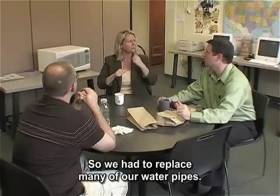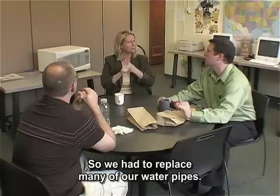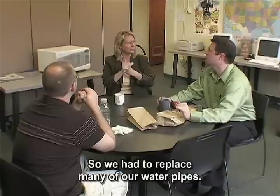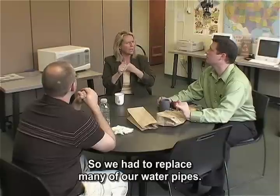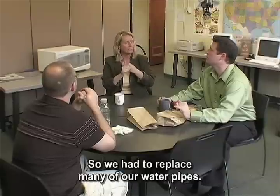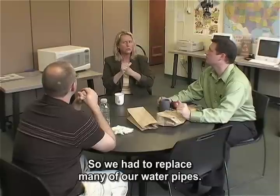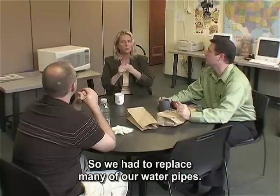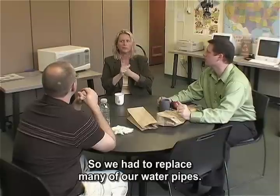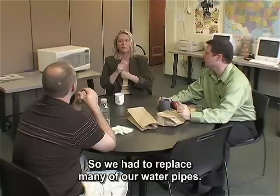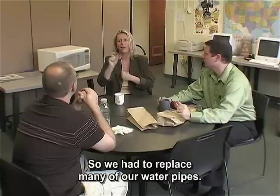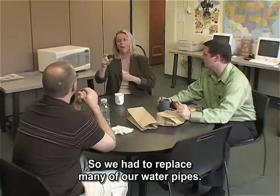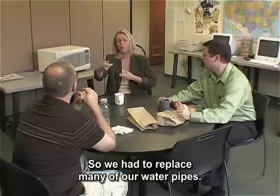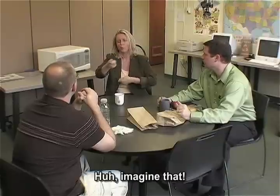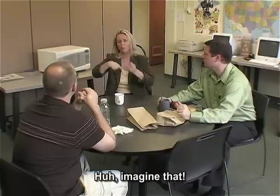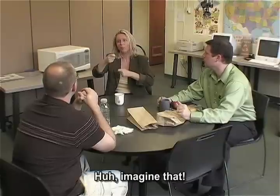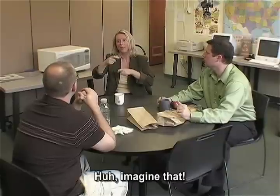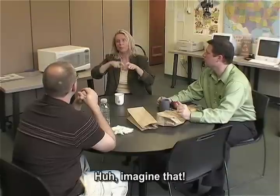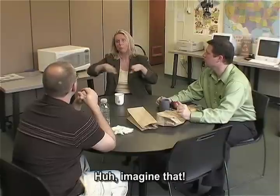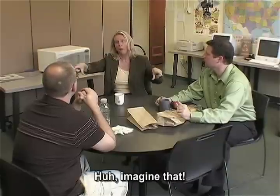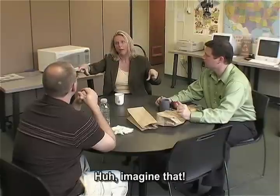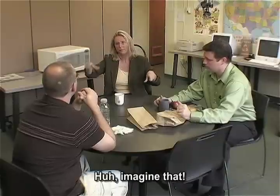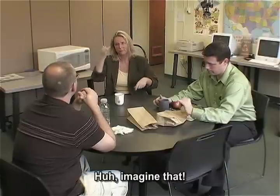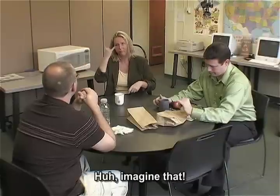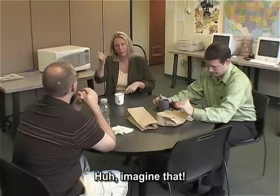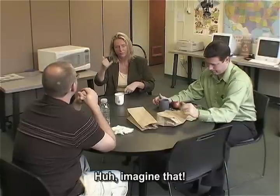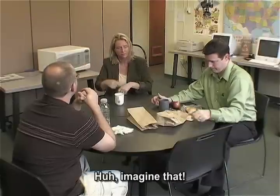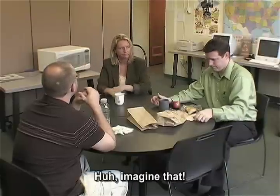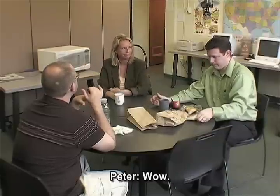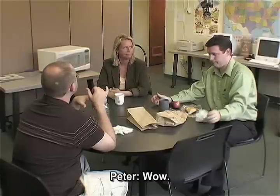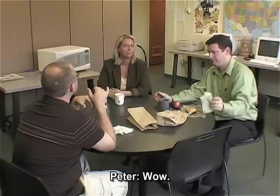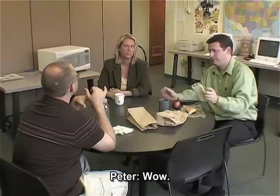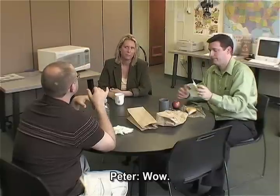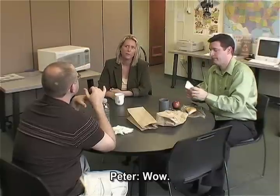of our water pipes. Huh, imagine that. Wow.